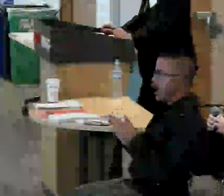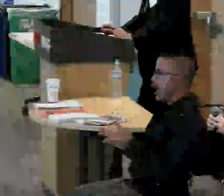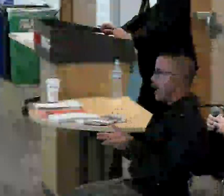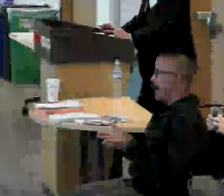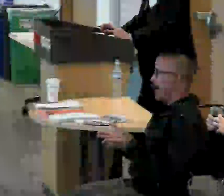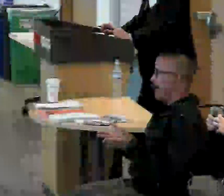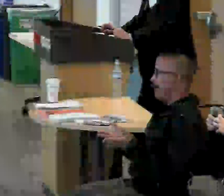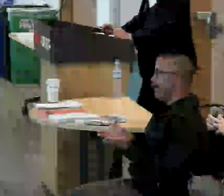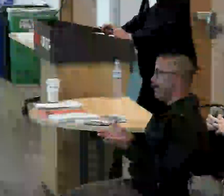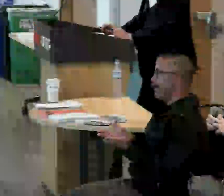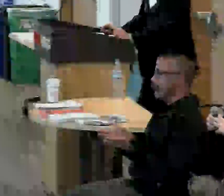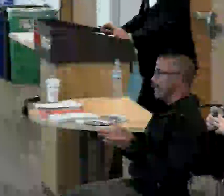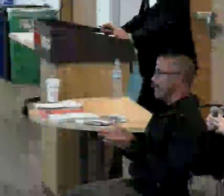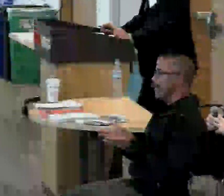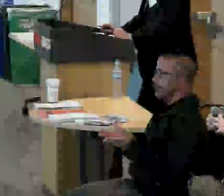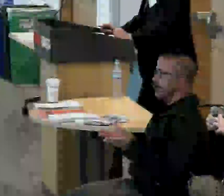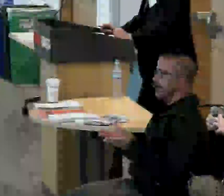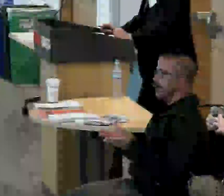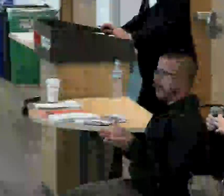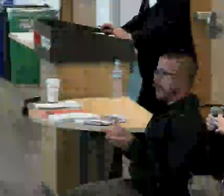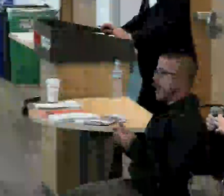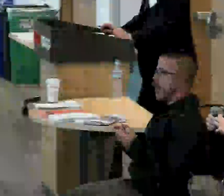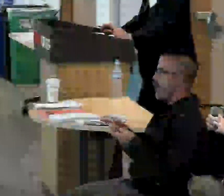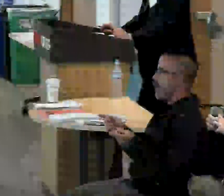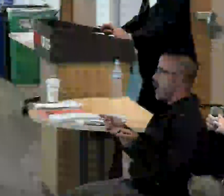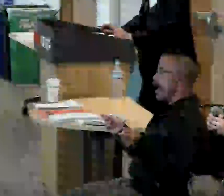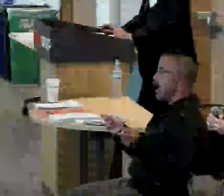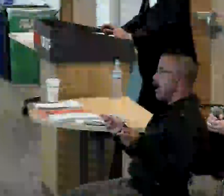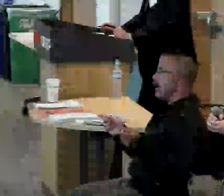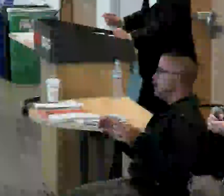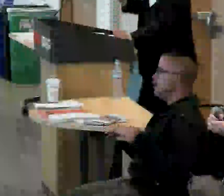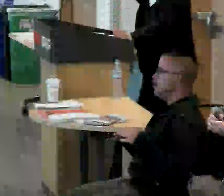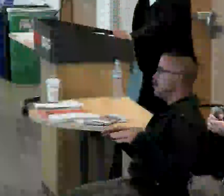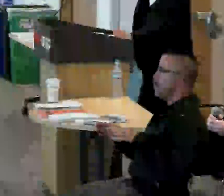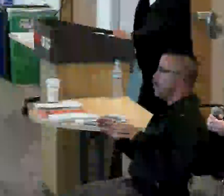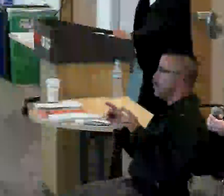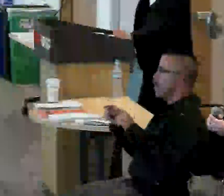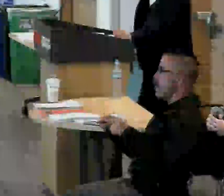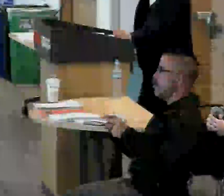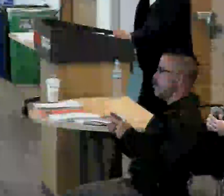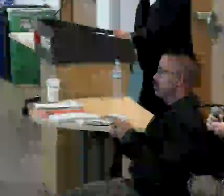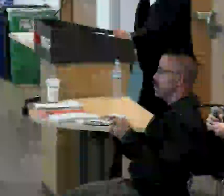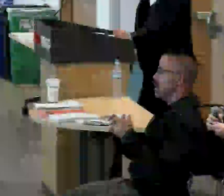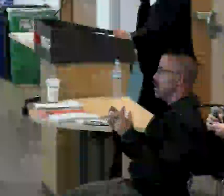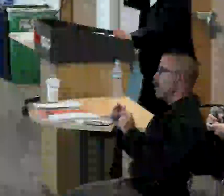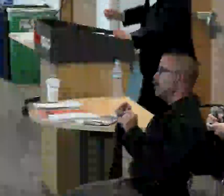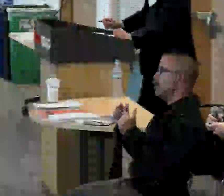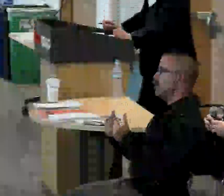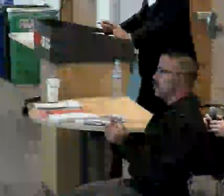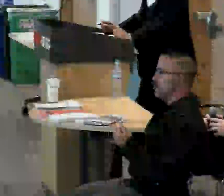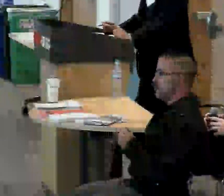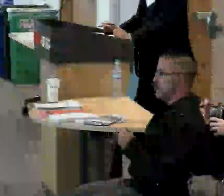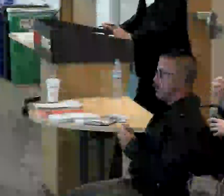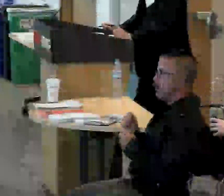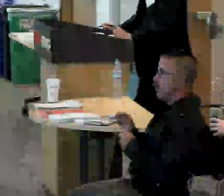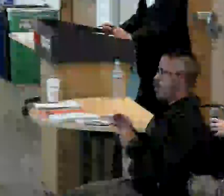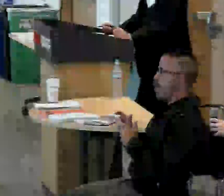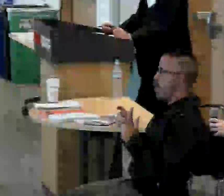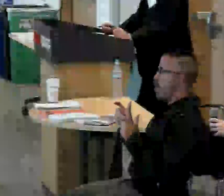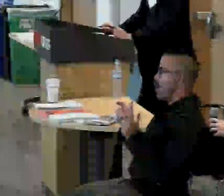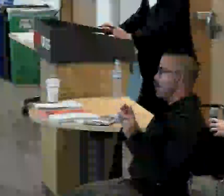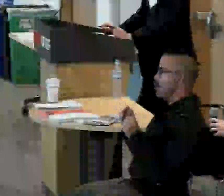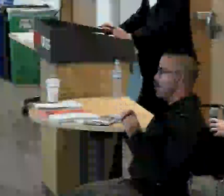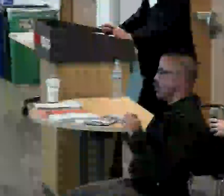they don't necessarily go to a large group or a large organization.